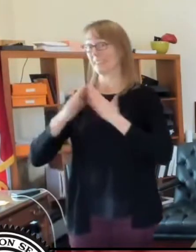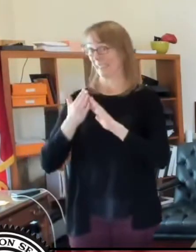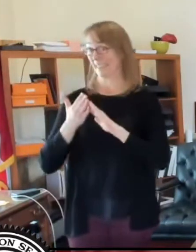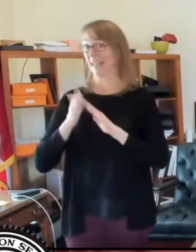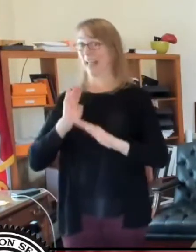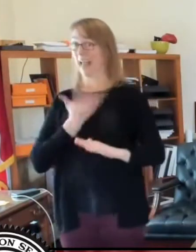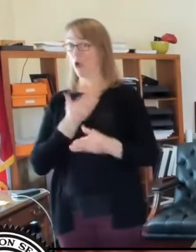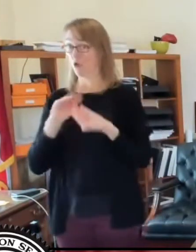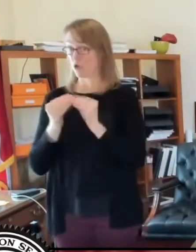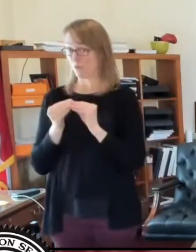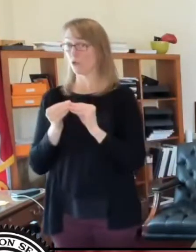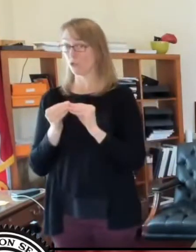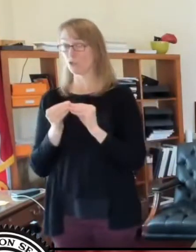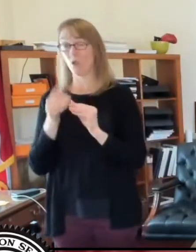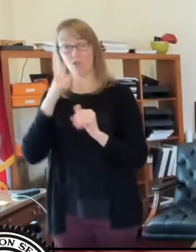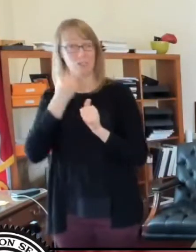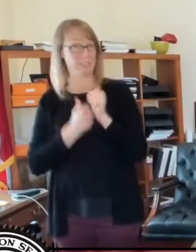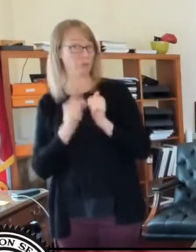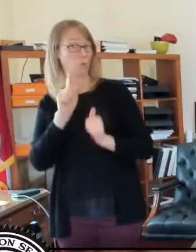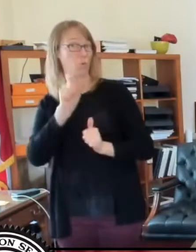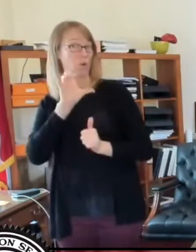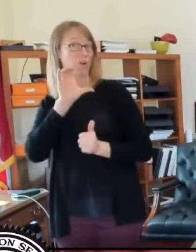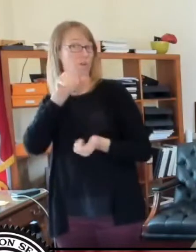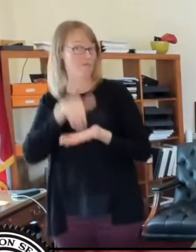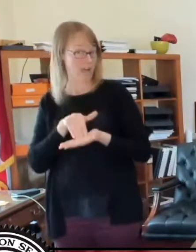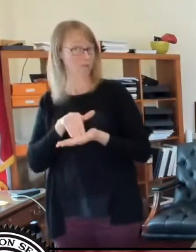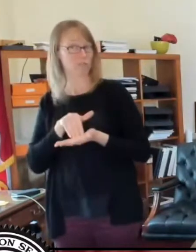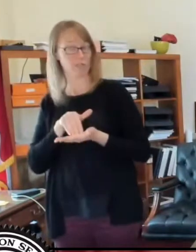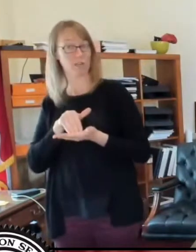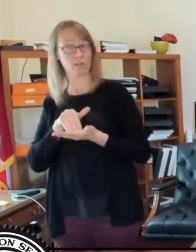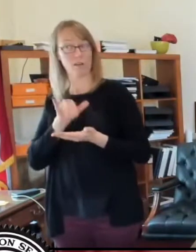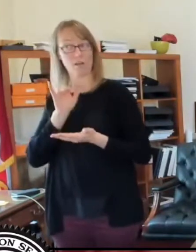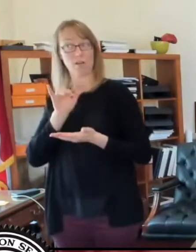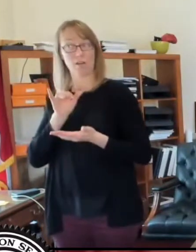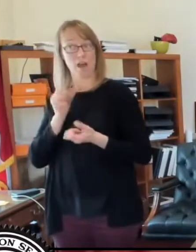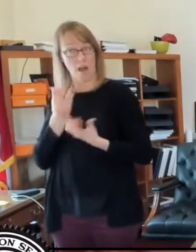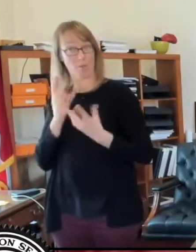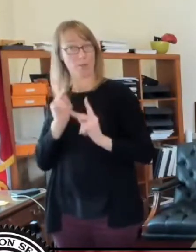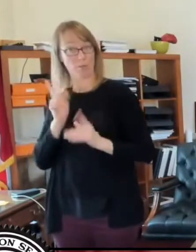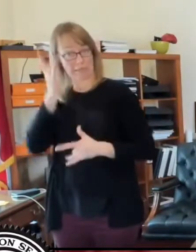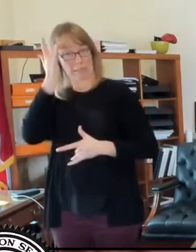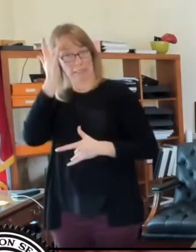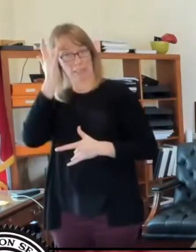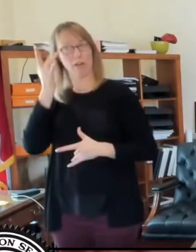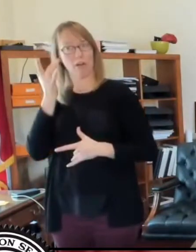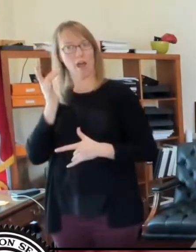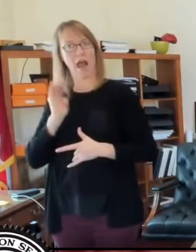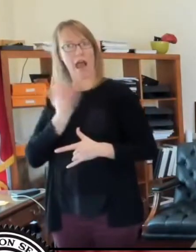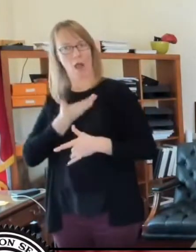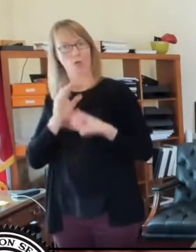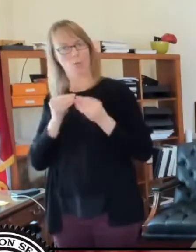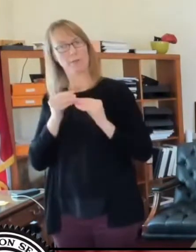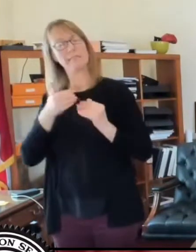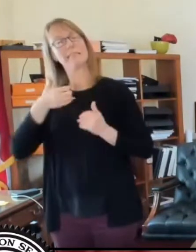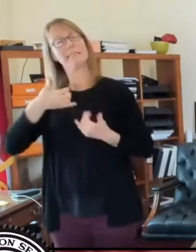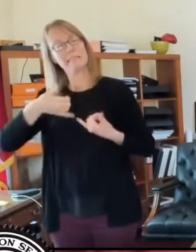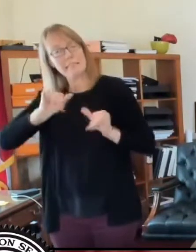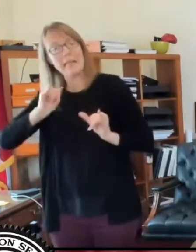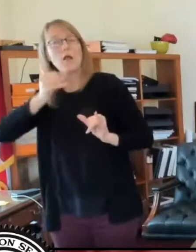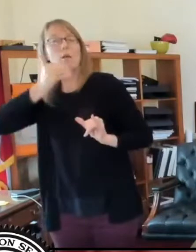per 100,000, but they're all way too high. So this is not a time to